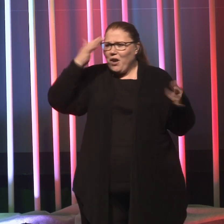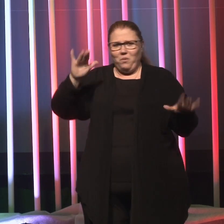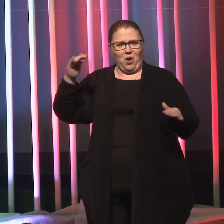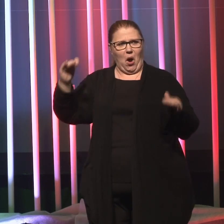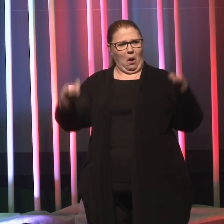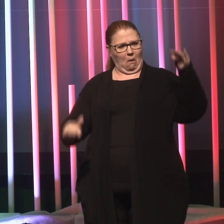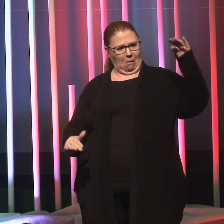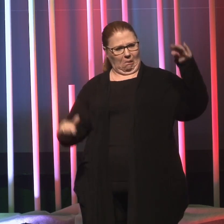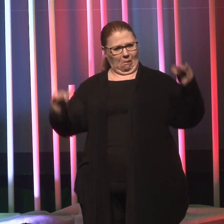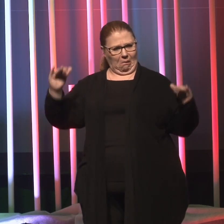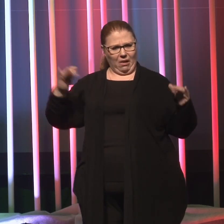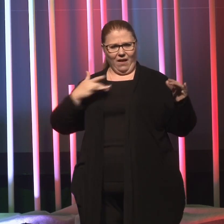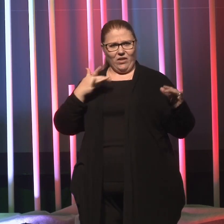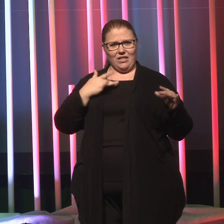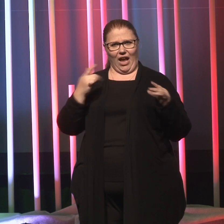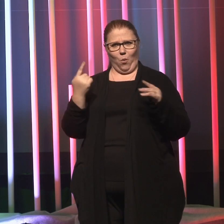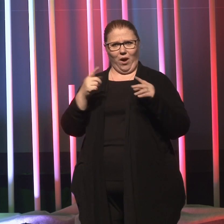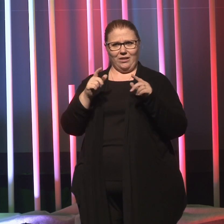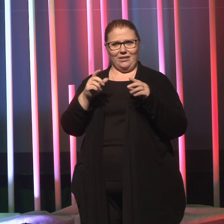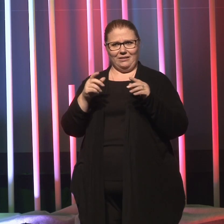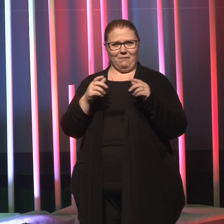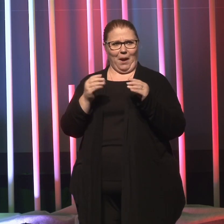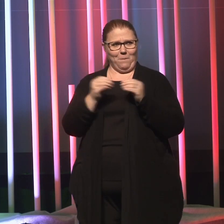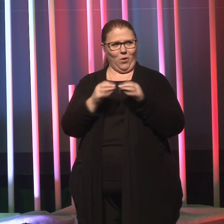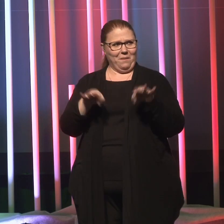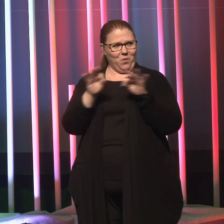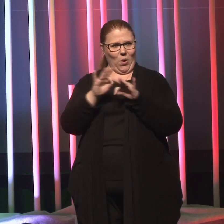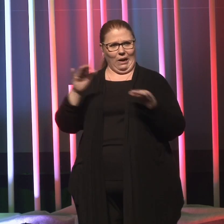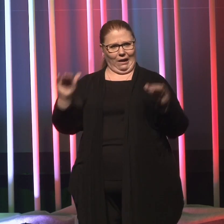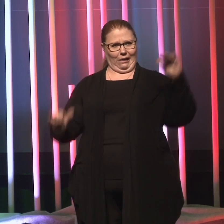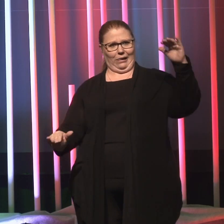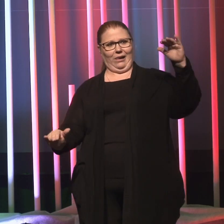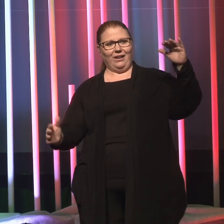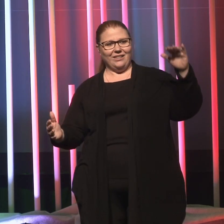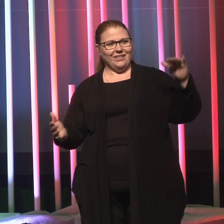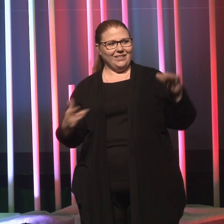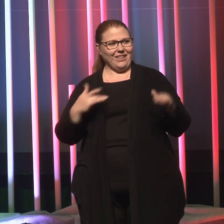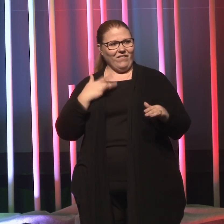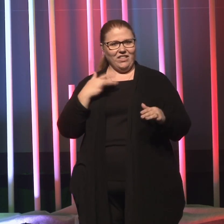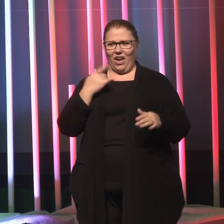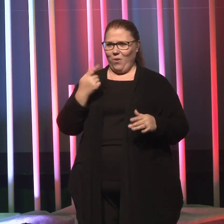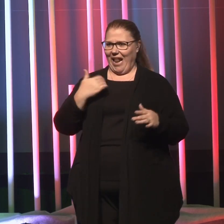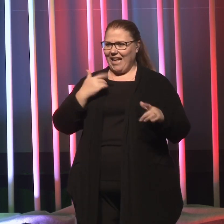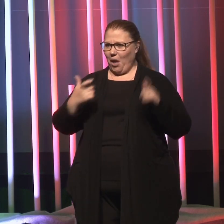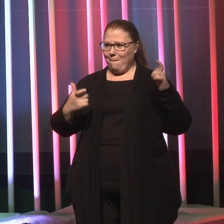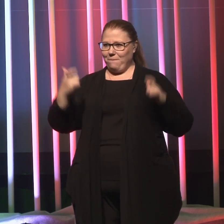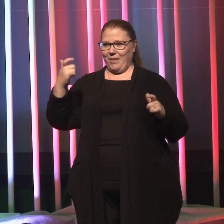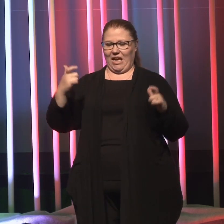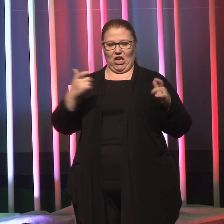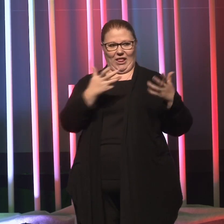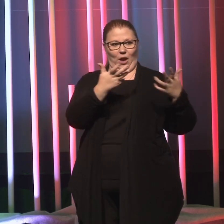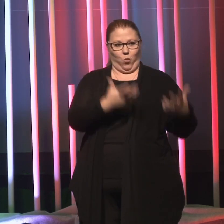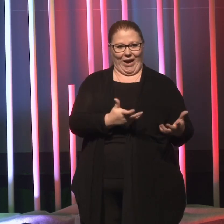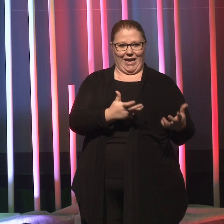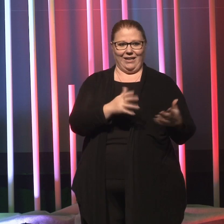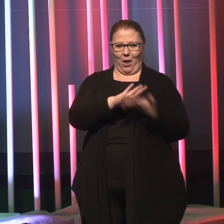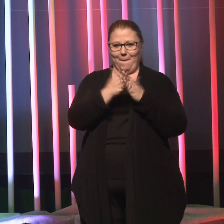It just feels like one of those is more significant. It just feels like one has a bigger weight on peace on